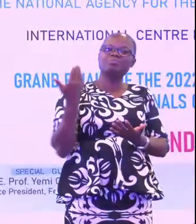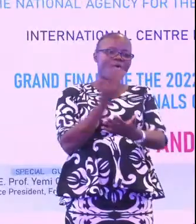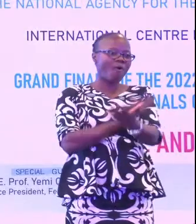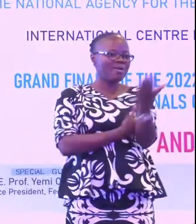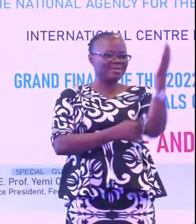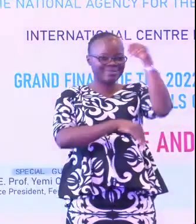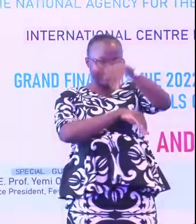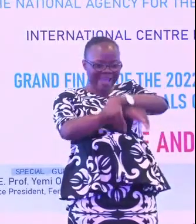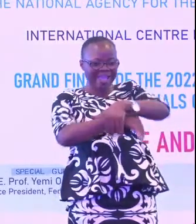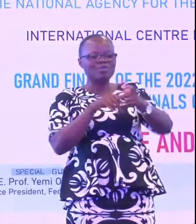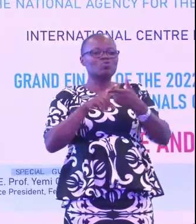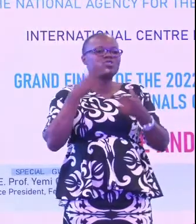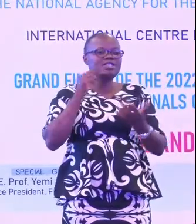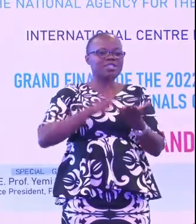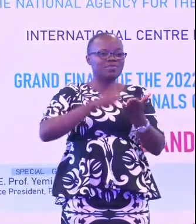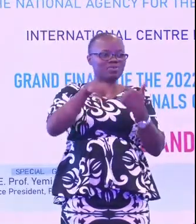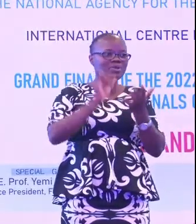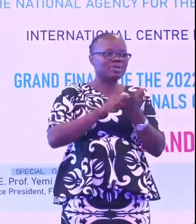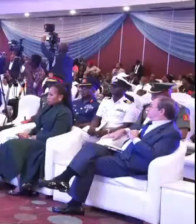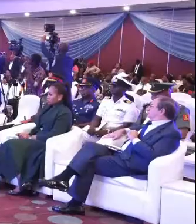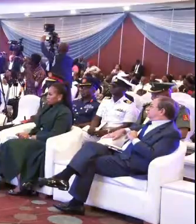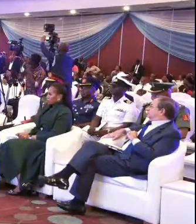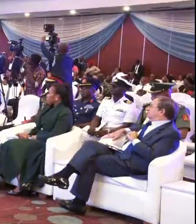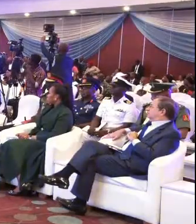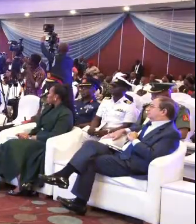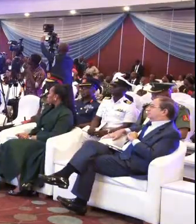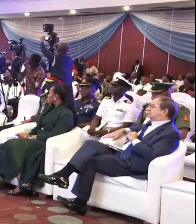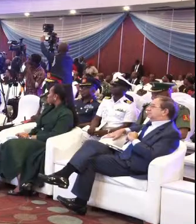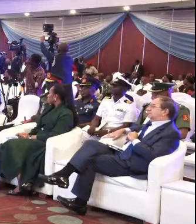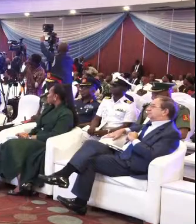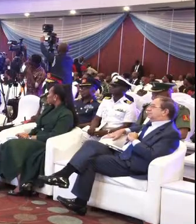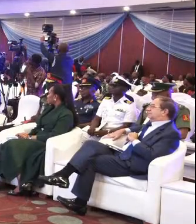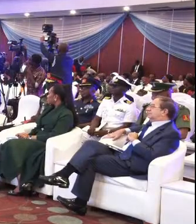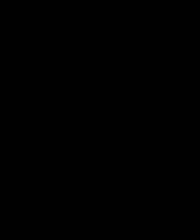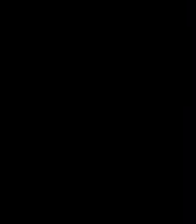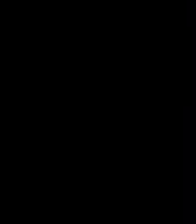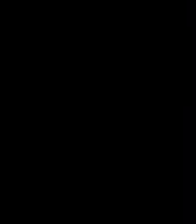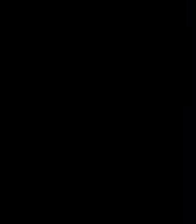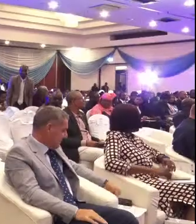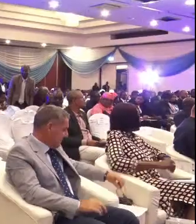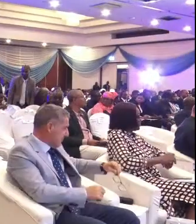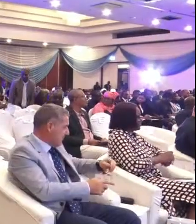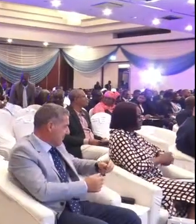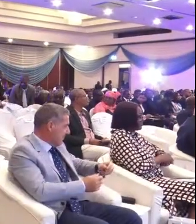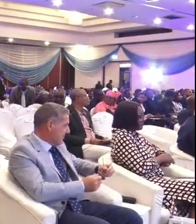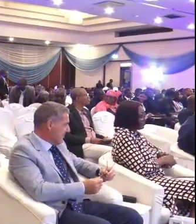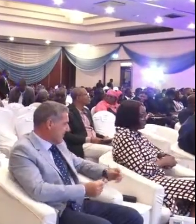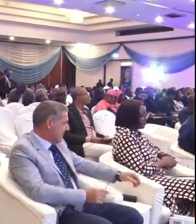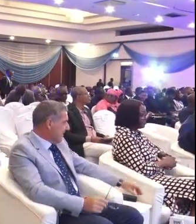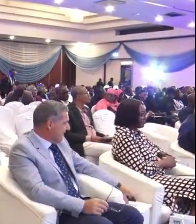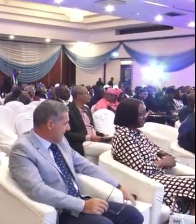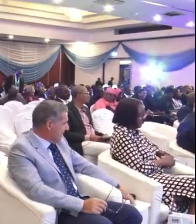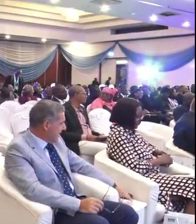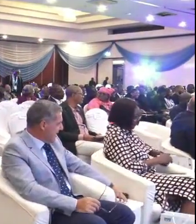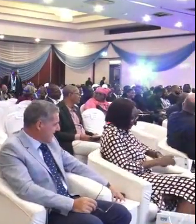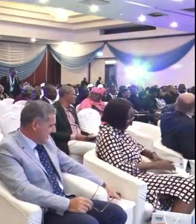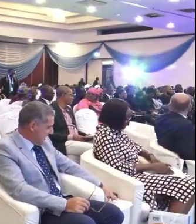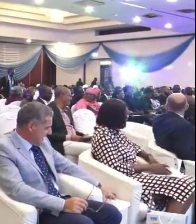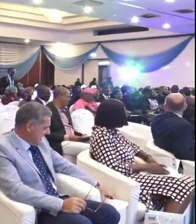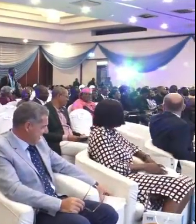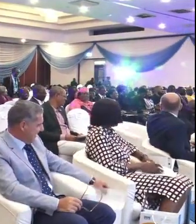that we are talking about today. Thank you very much. Please, you may take a bow. Okay, they don't bow in NAPTIP.